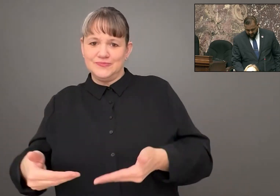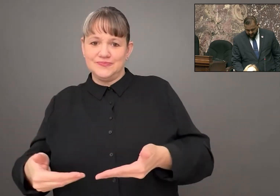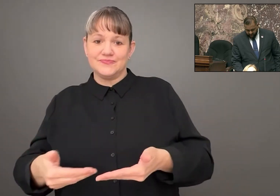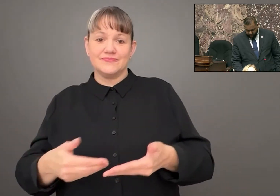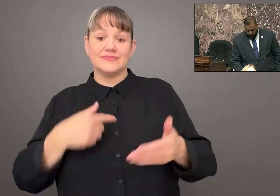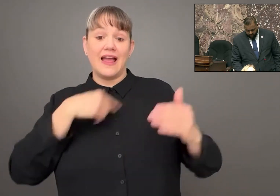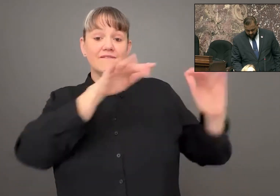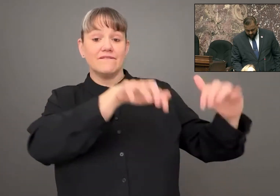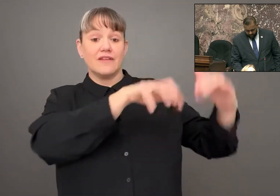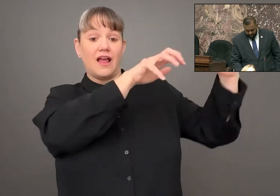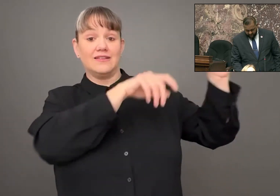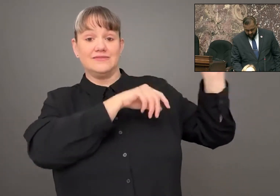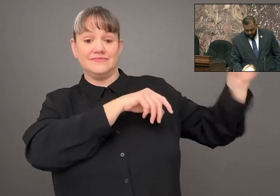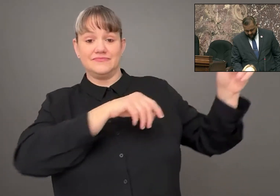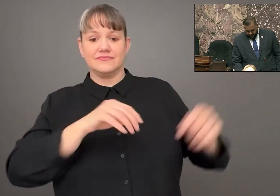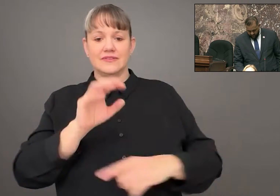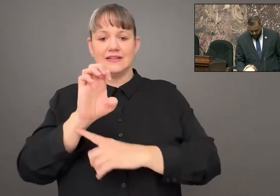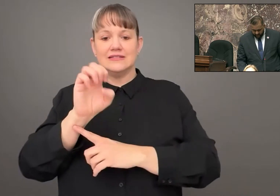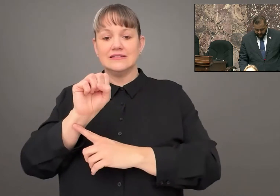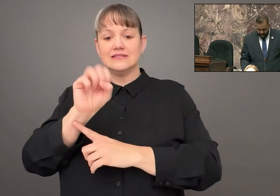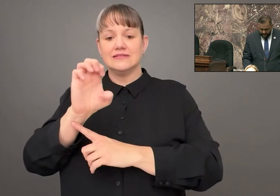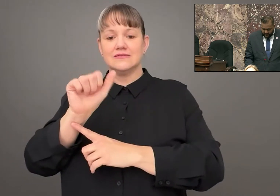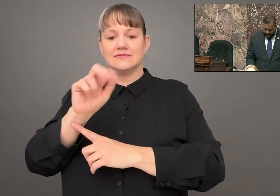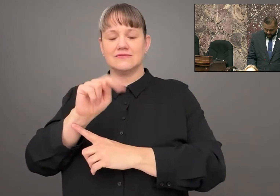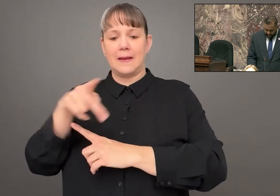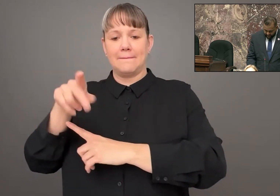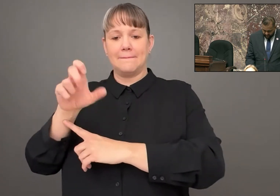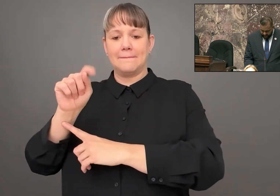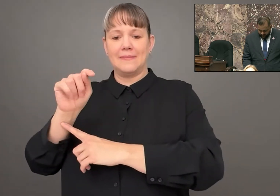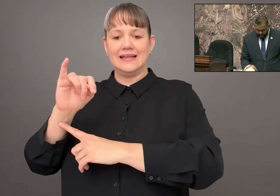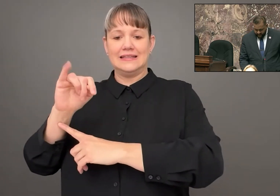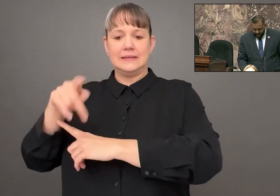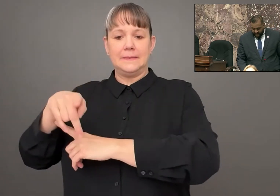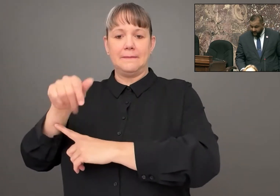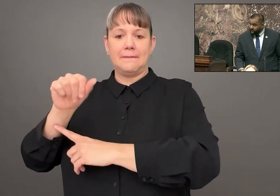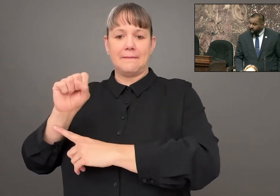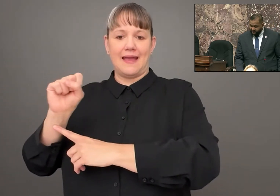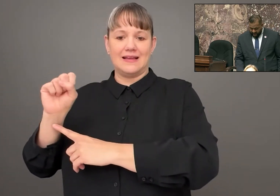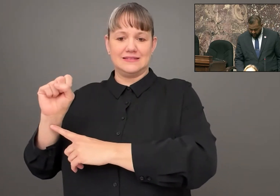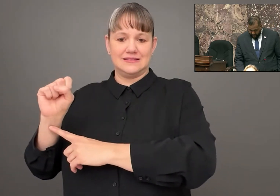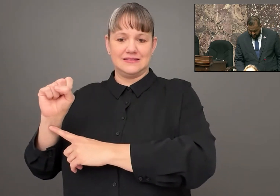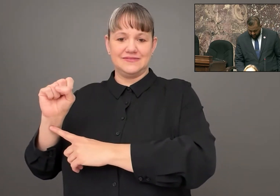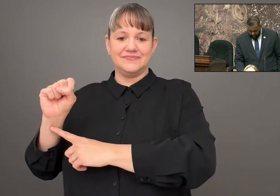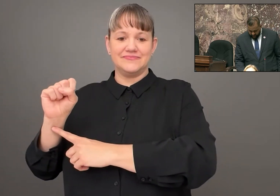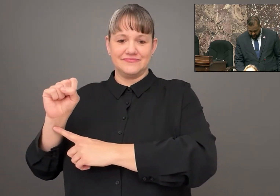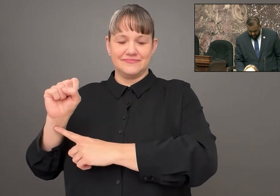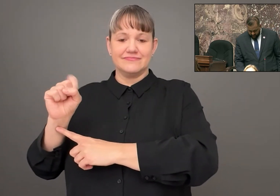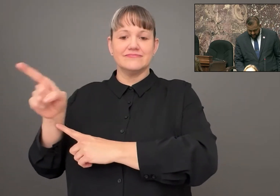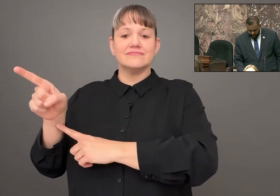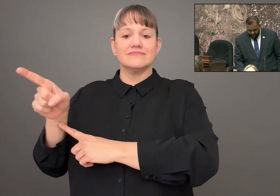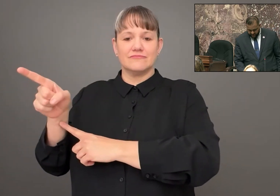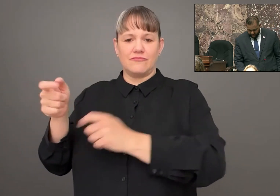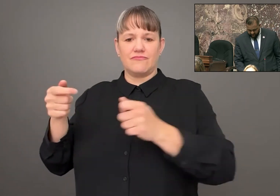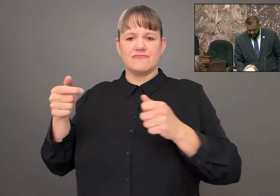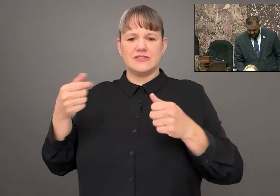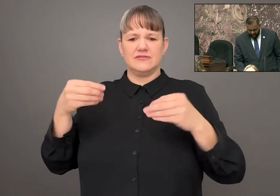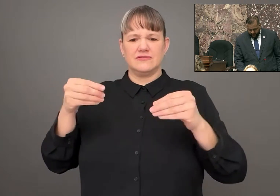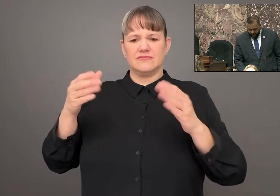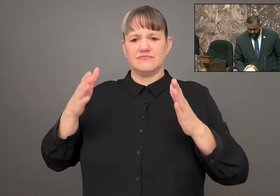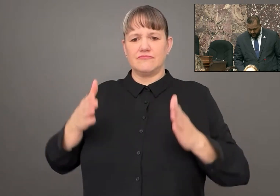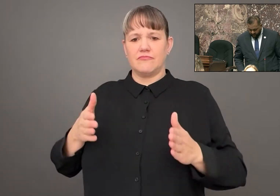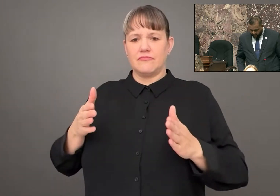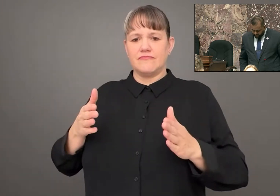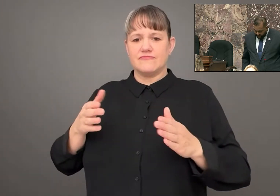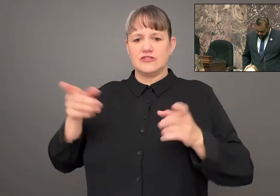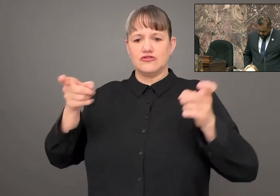Pettipas, the Director of Corporate Purpose and Mobility Marketing at BCAA, as well as Sam Green, the Marketing and Content Specialist at